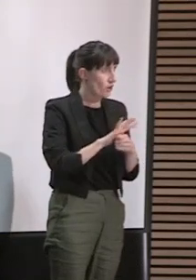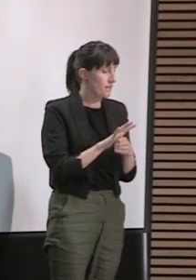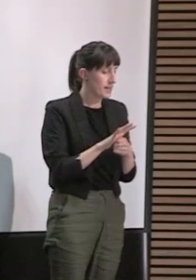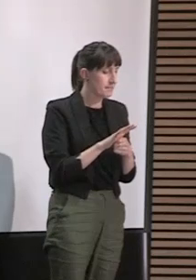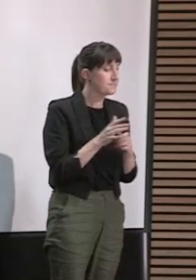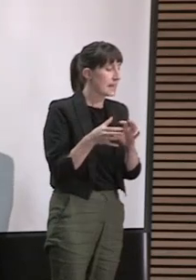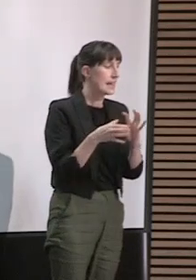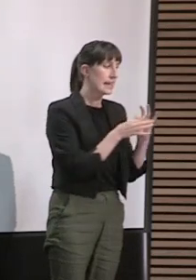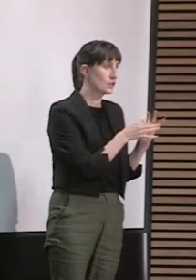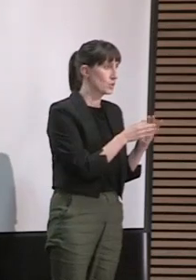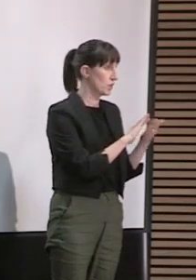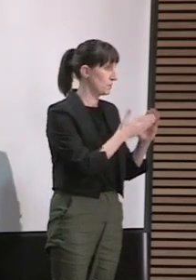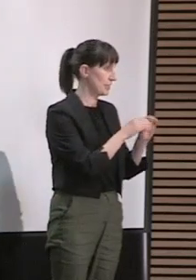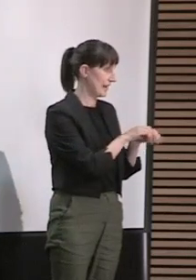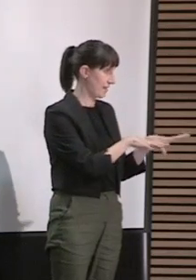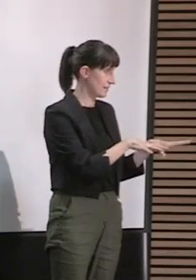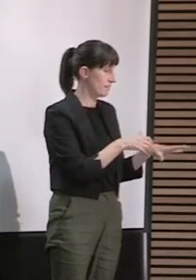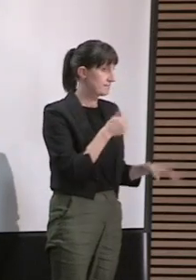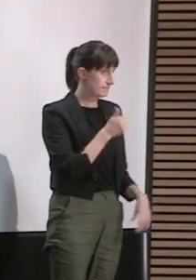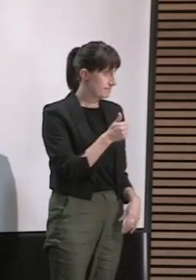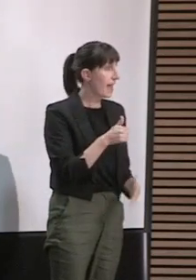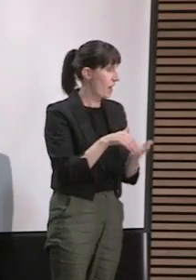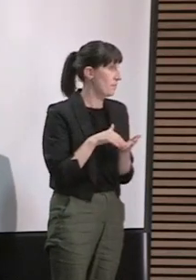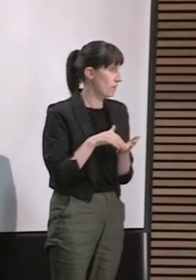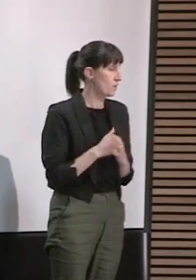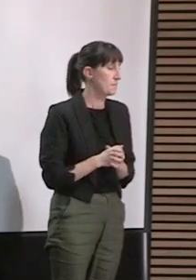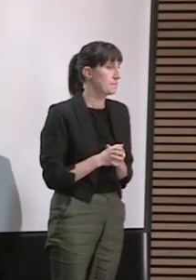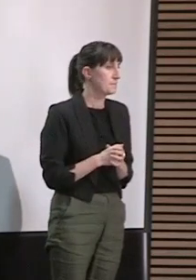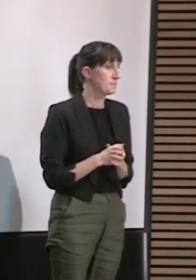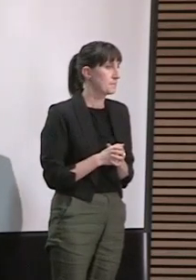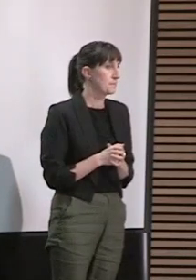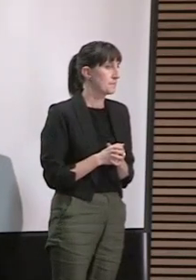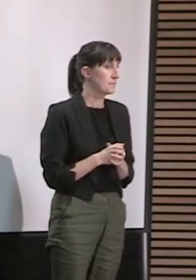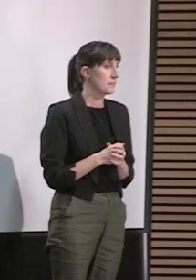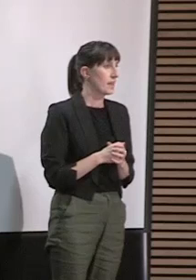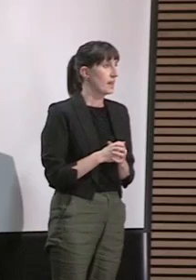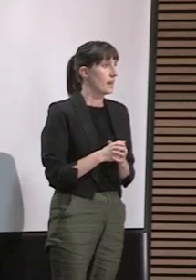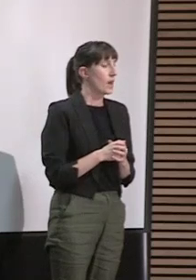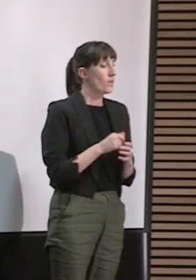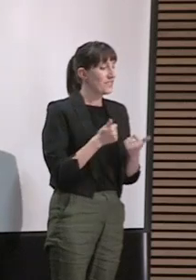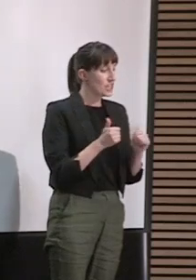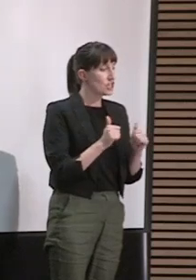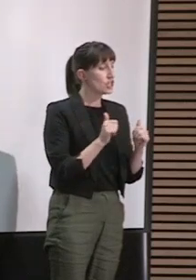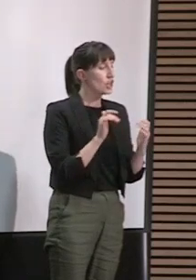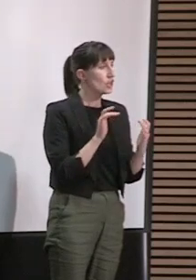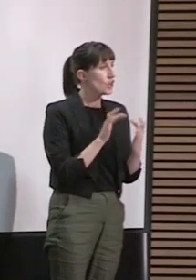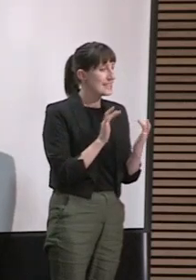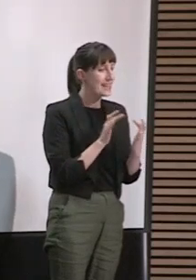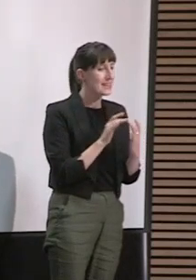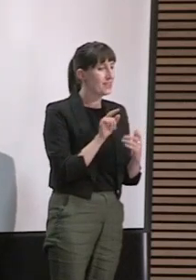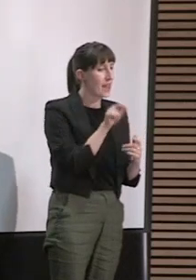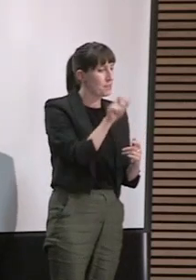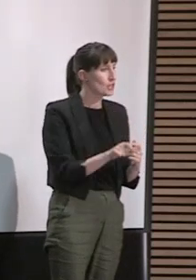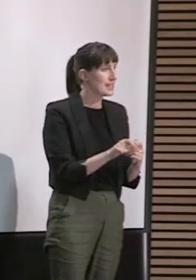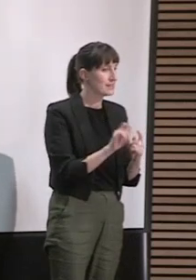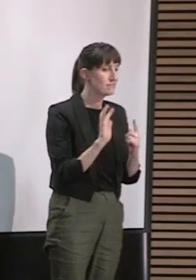cluster, so that's helpful. So far, a number of household and workplace contacts testing results are back, and